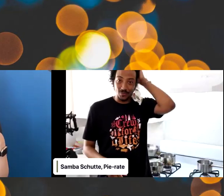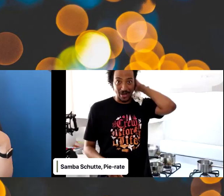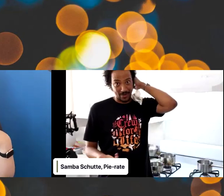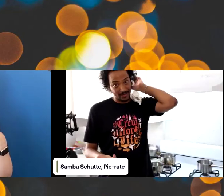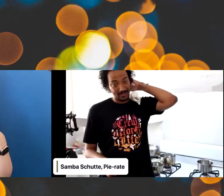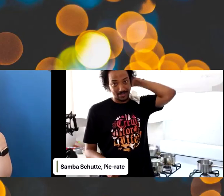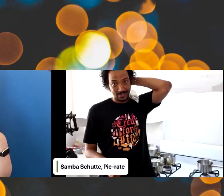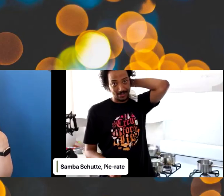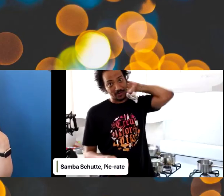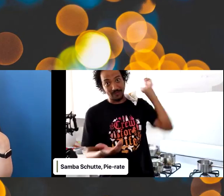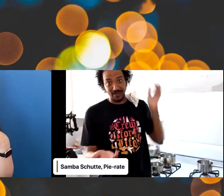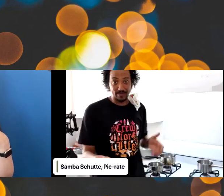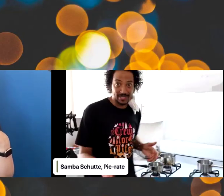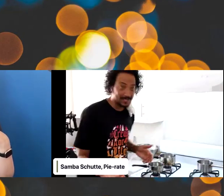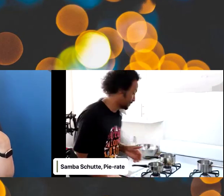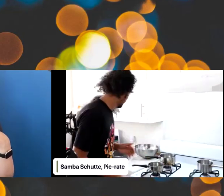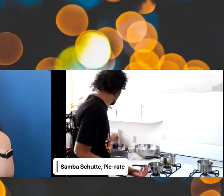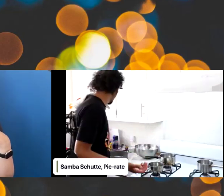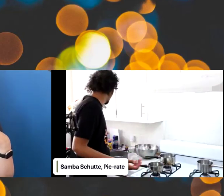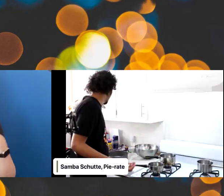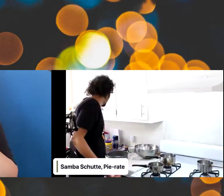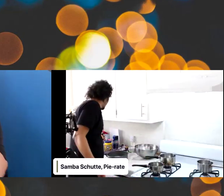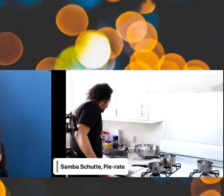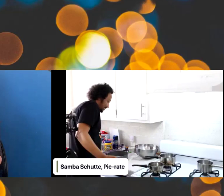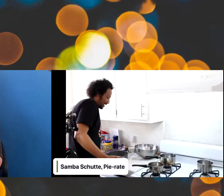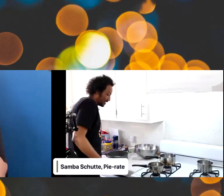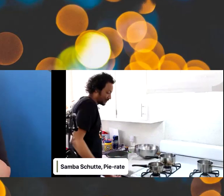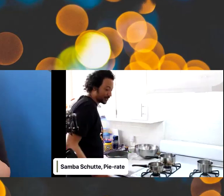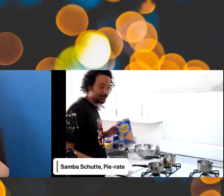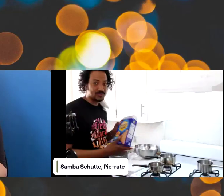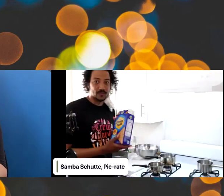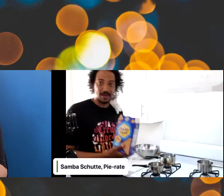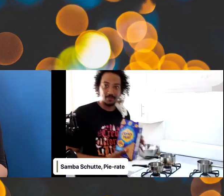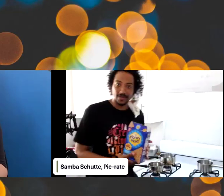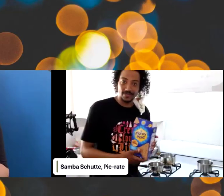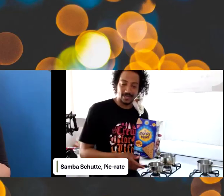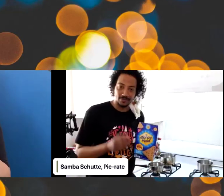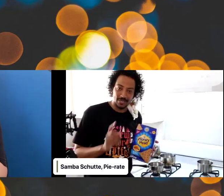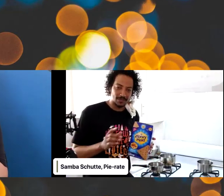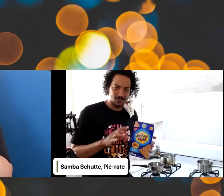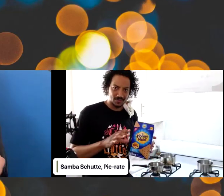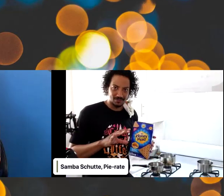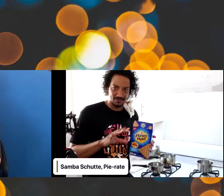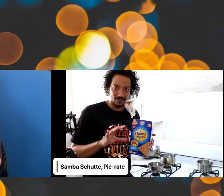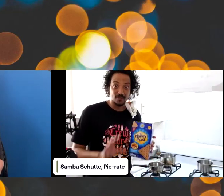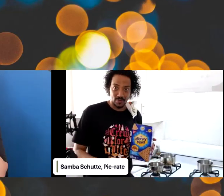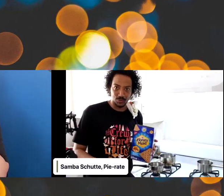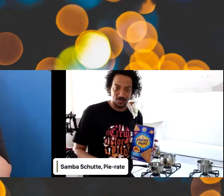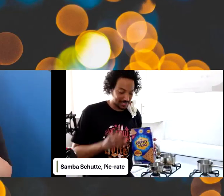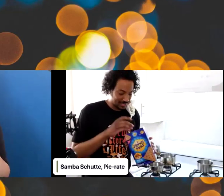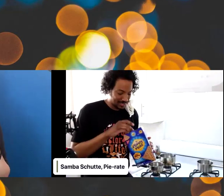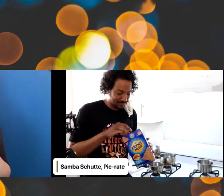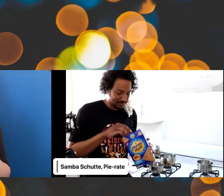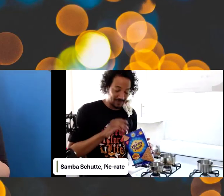is with graham crackers or your favorite biscuit. Basically, if you're going to use the graham crackers, today I'm going to do the from scratch